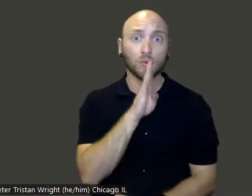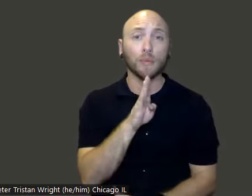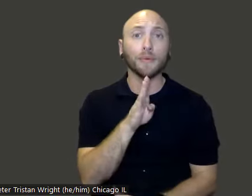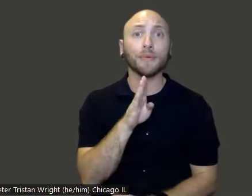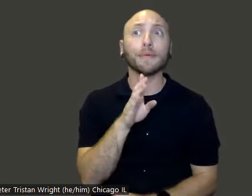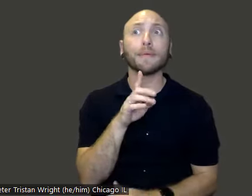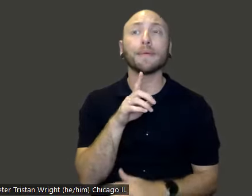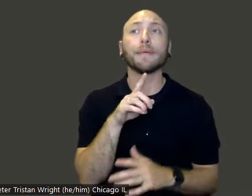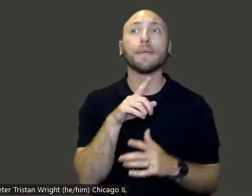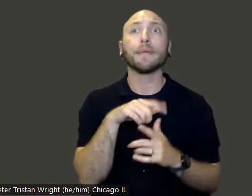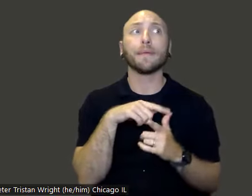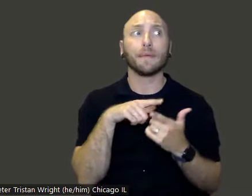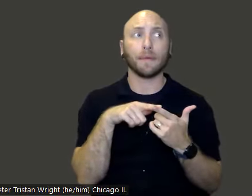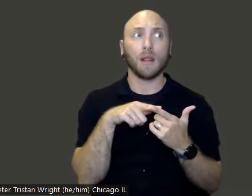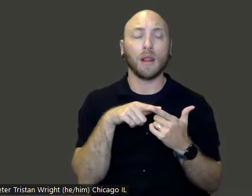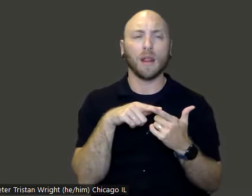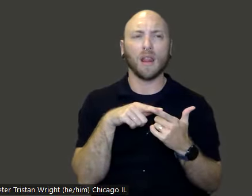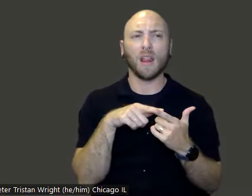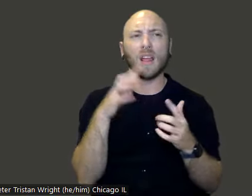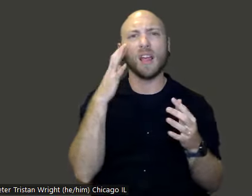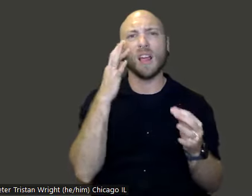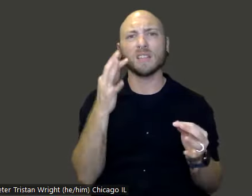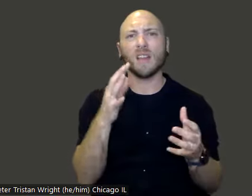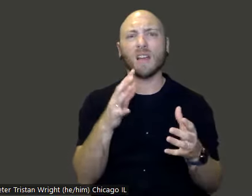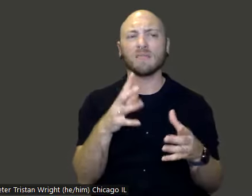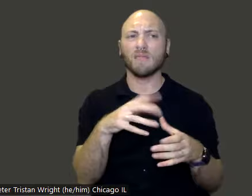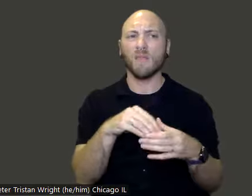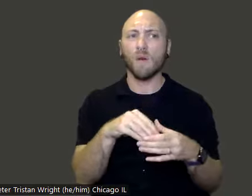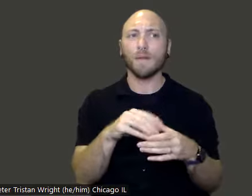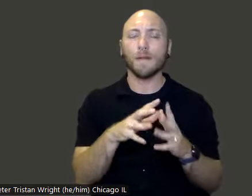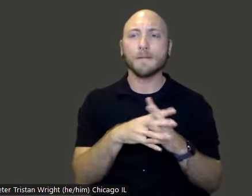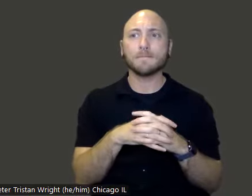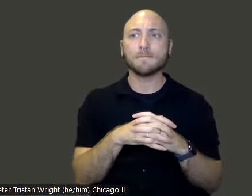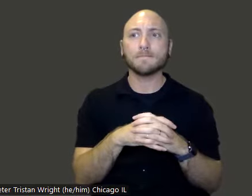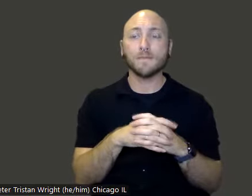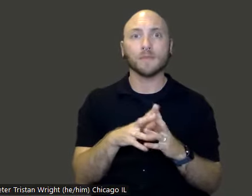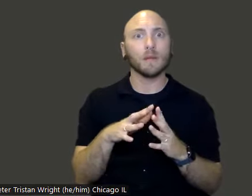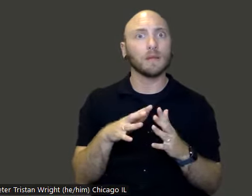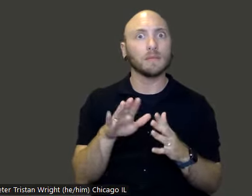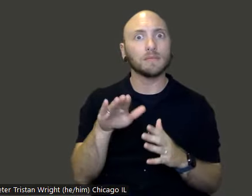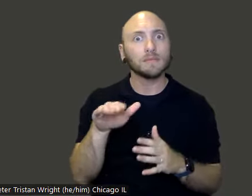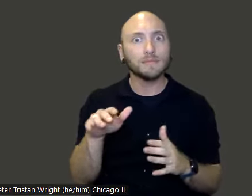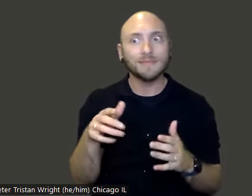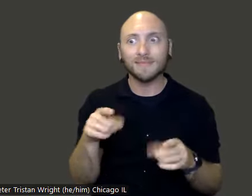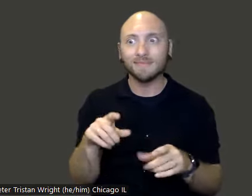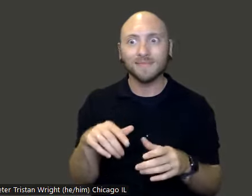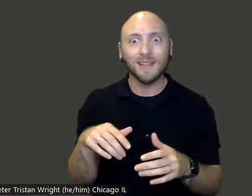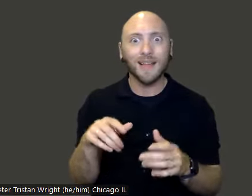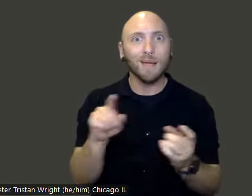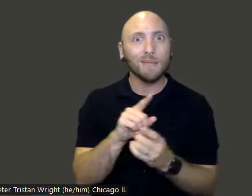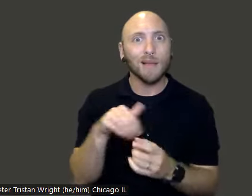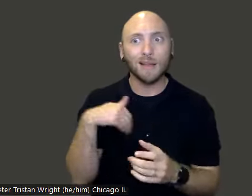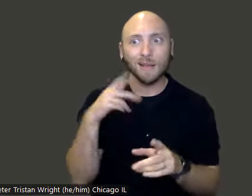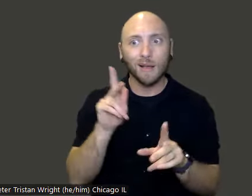this place, and there was a bunch of young people, and I got sober in it. I got pretty far down